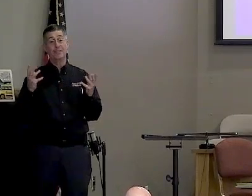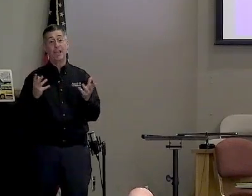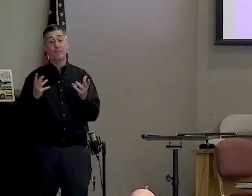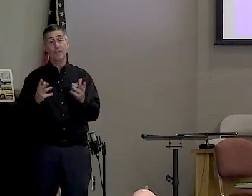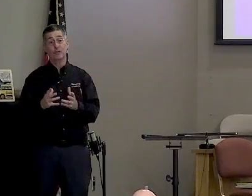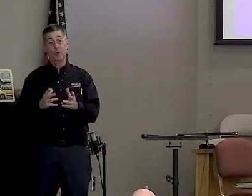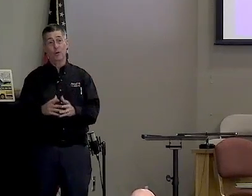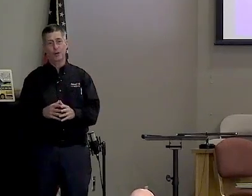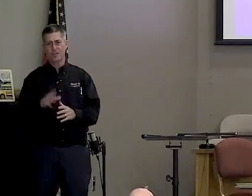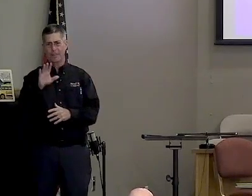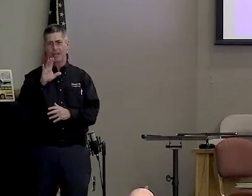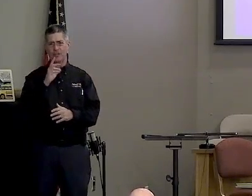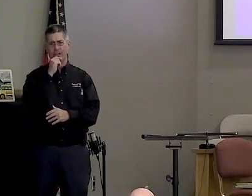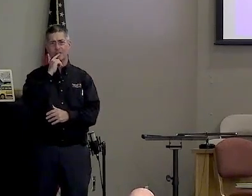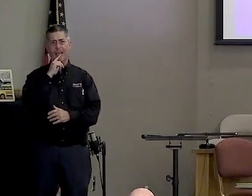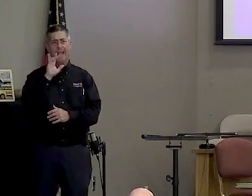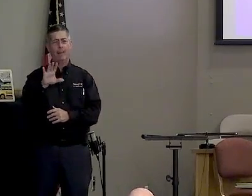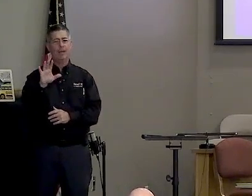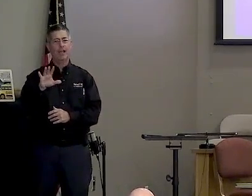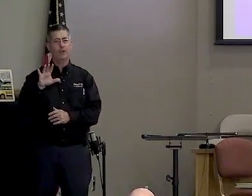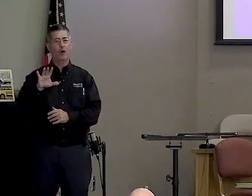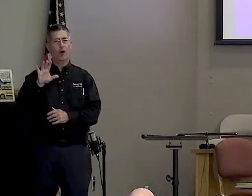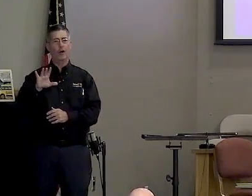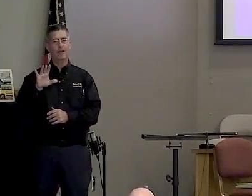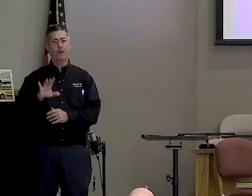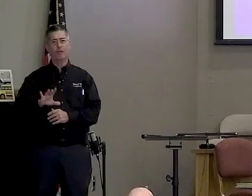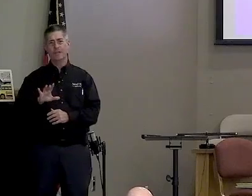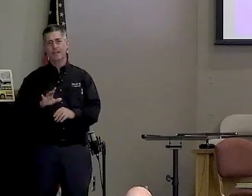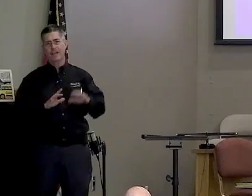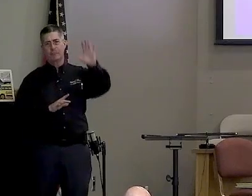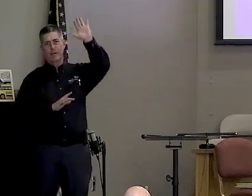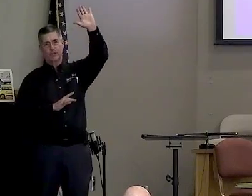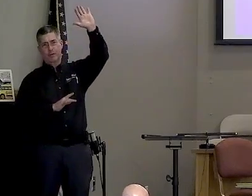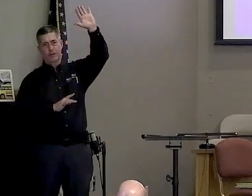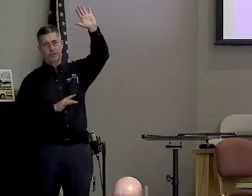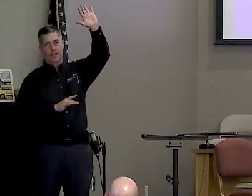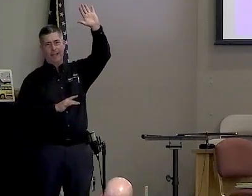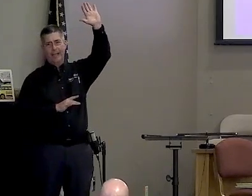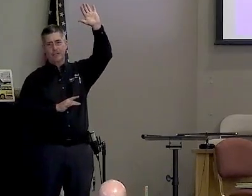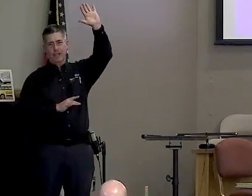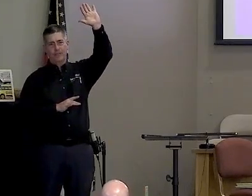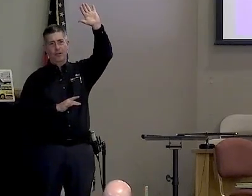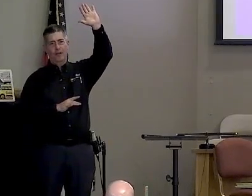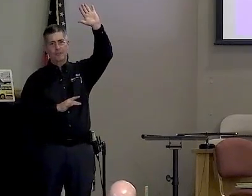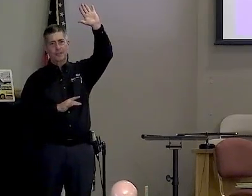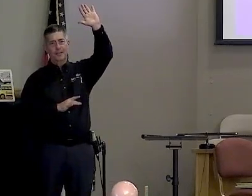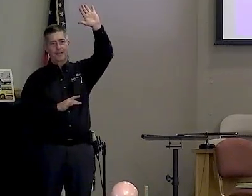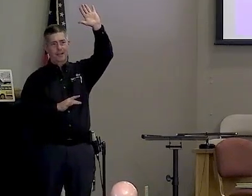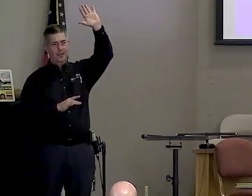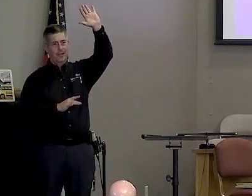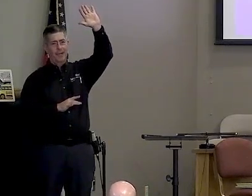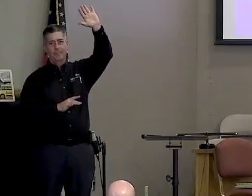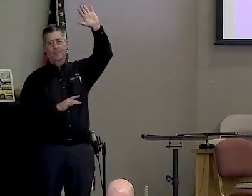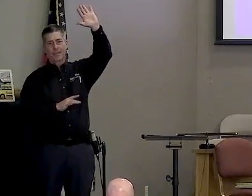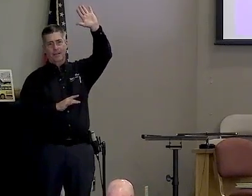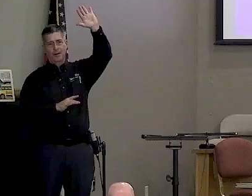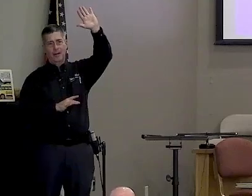deaf ministry workers, let me ask you this. How many of you are involved in the deaf ministry yourself, actively involved? Okay. All right.